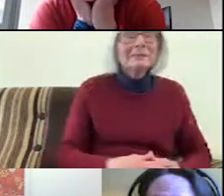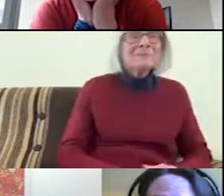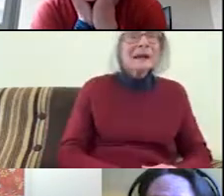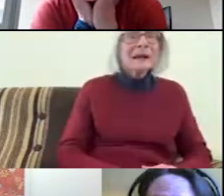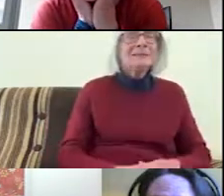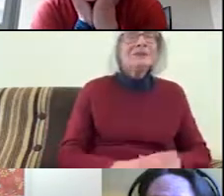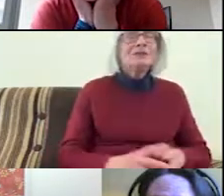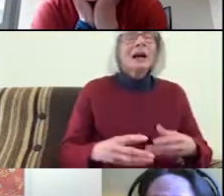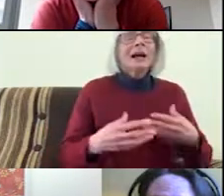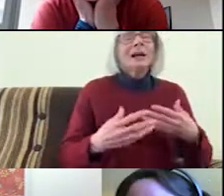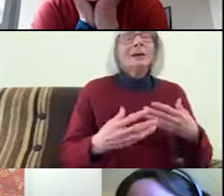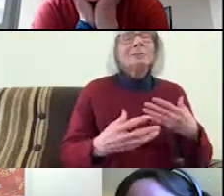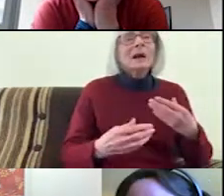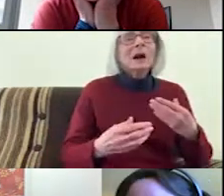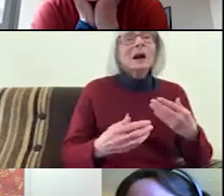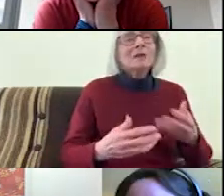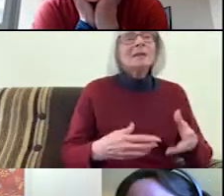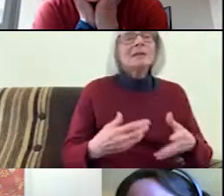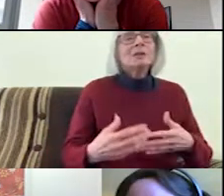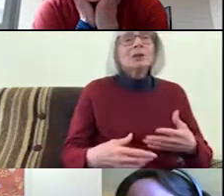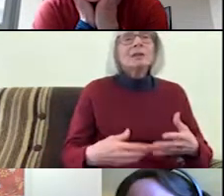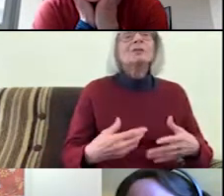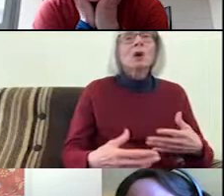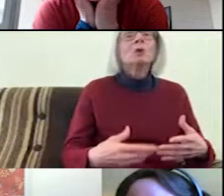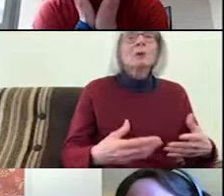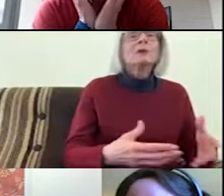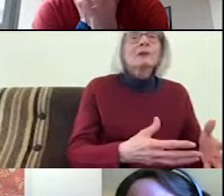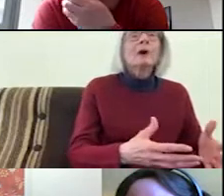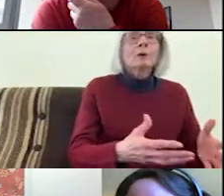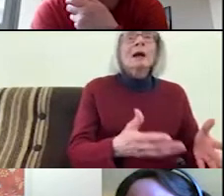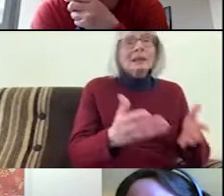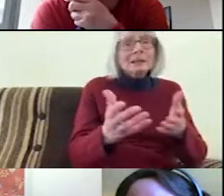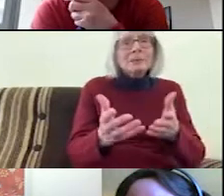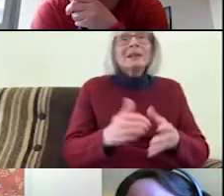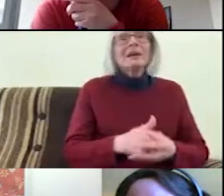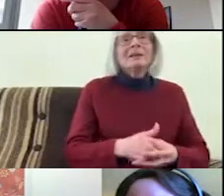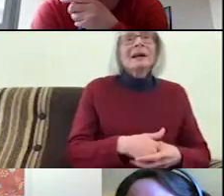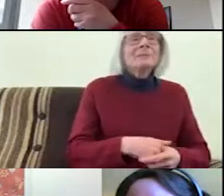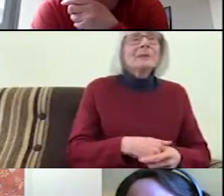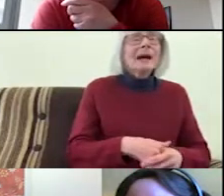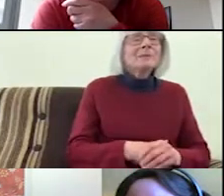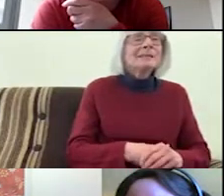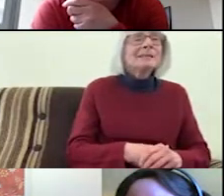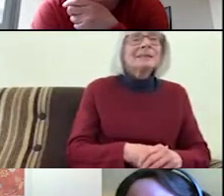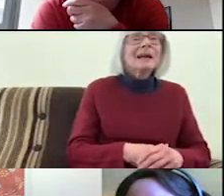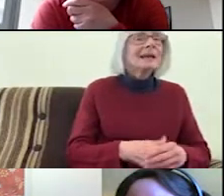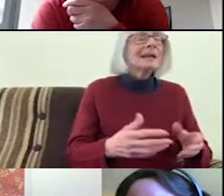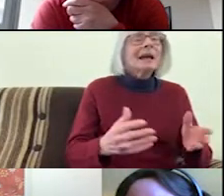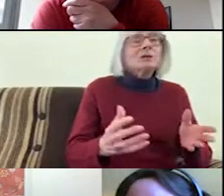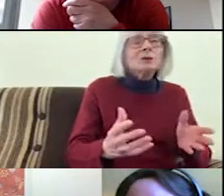grandmother age. I think that you just go with the flow, a little bit like Harmony is saying.